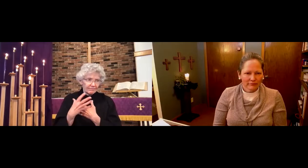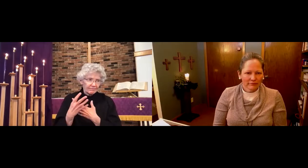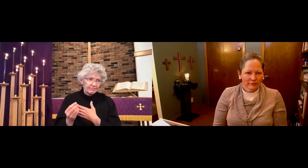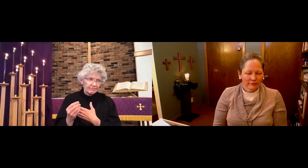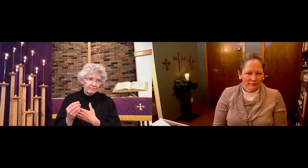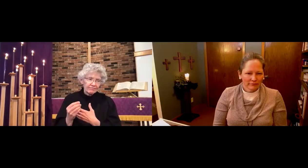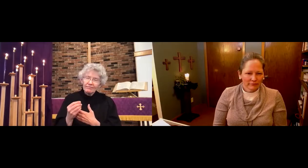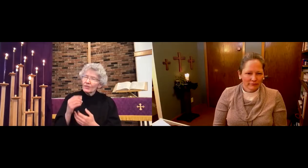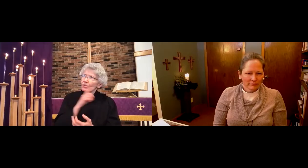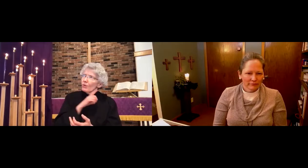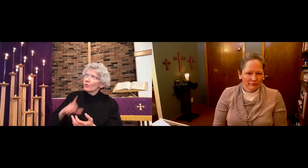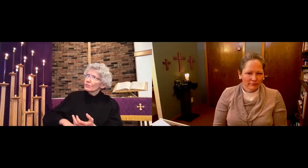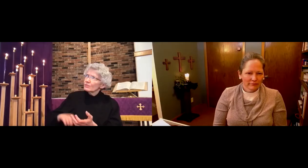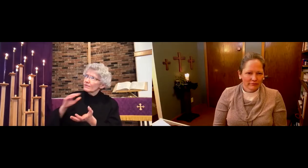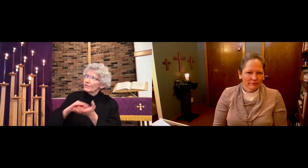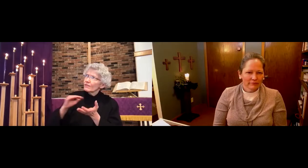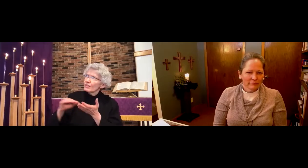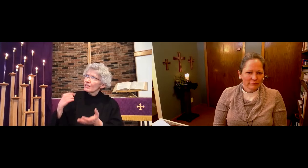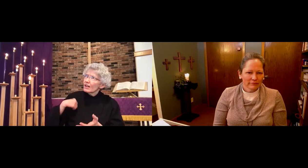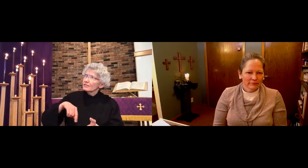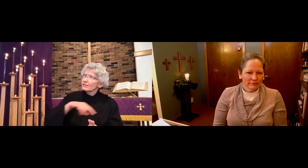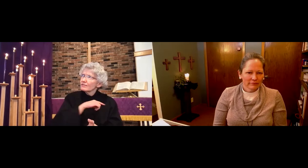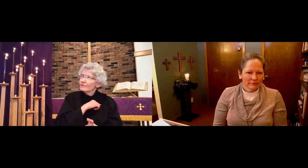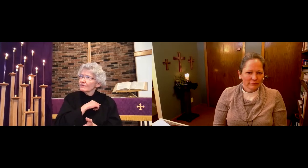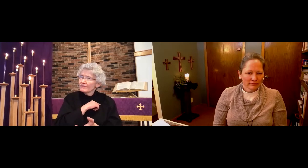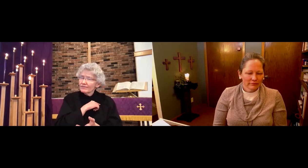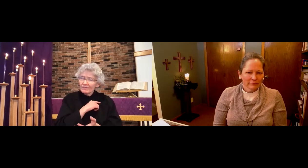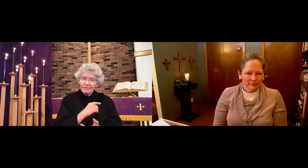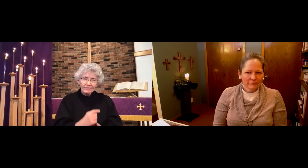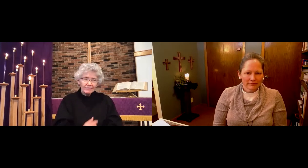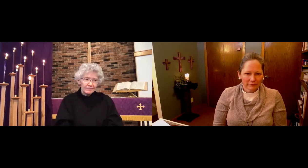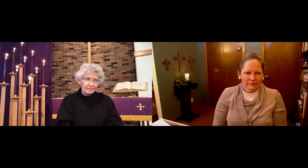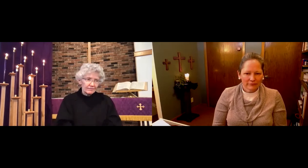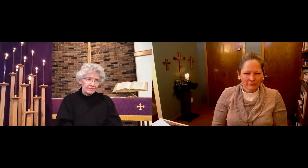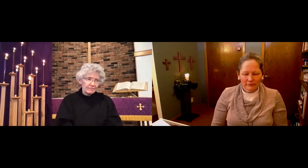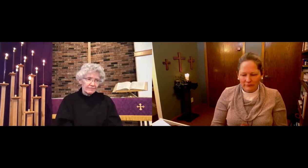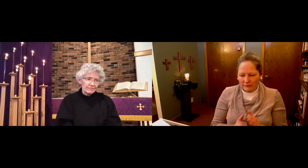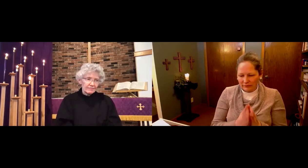We all say together, Lord, have mercy.